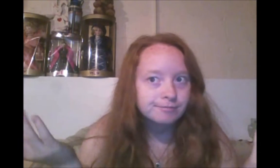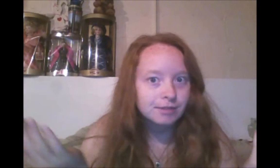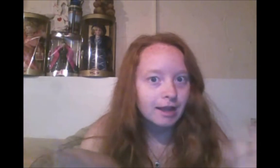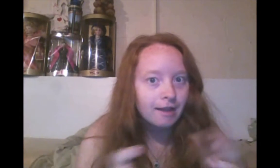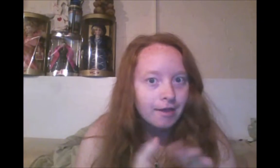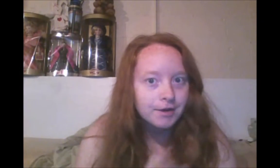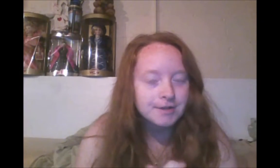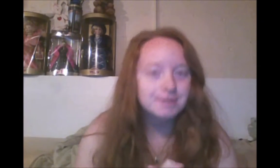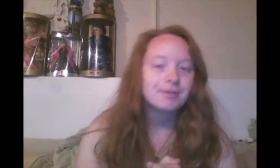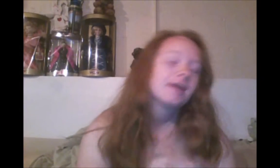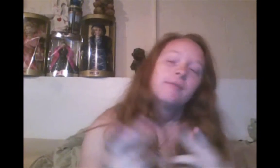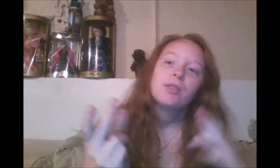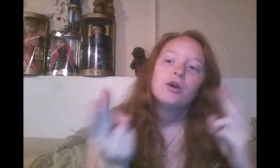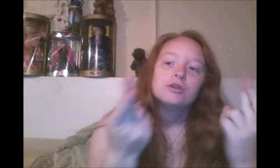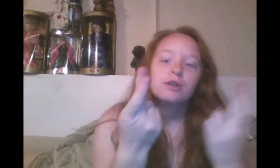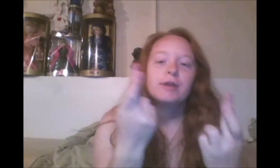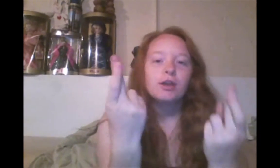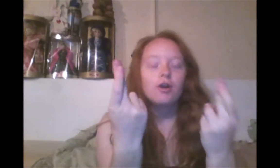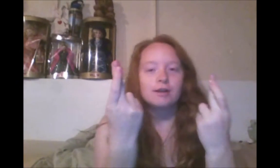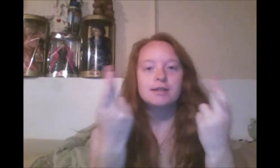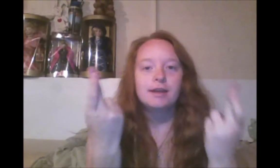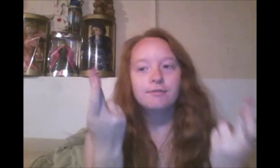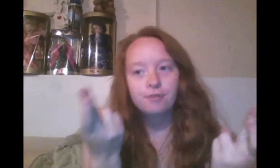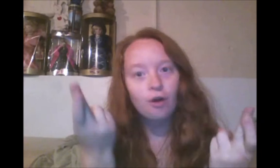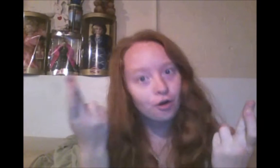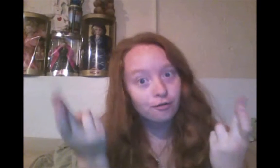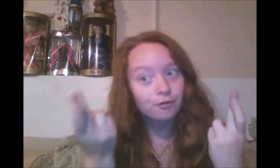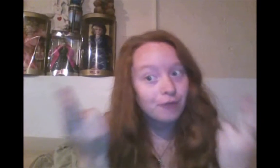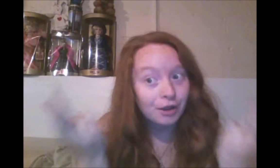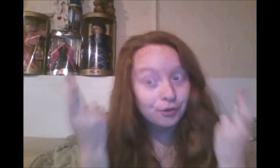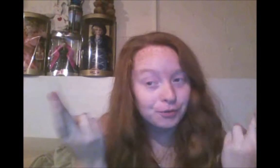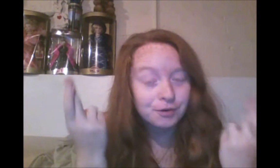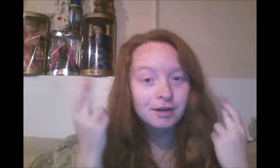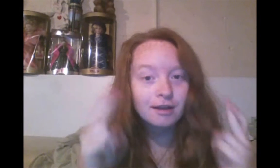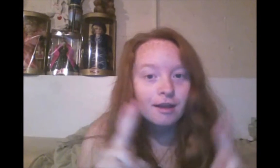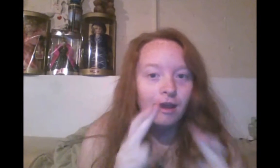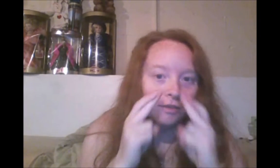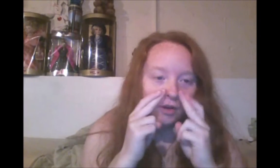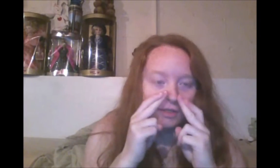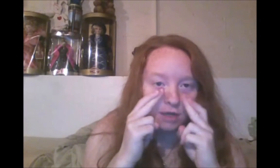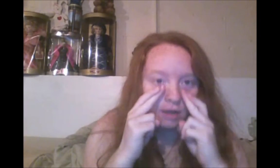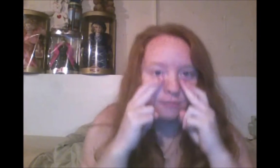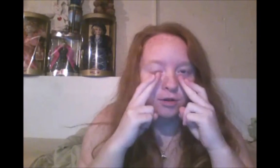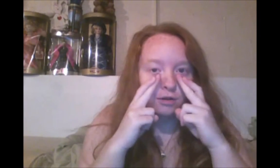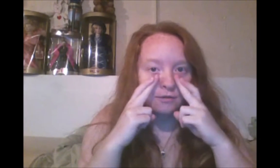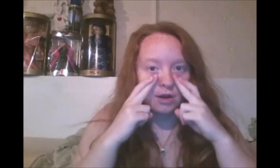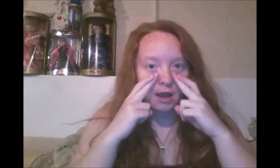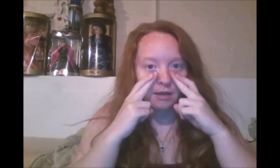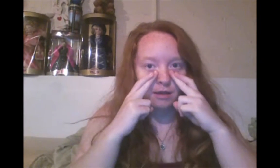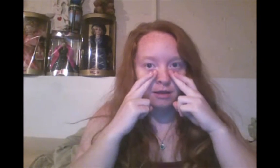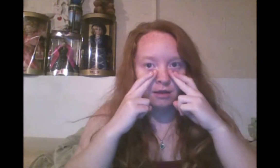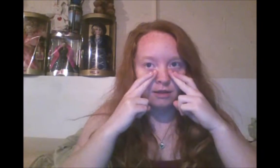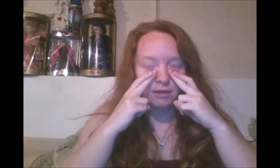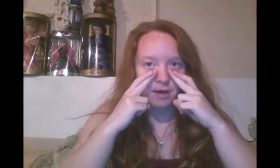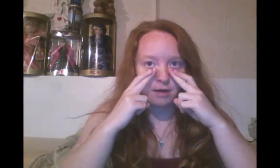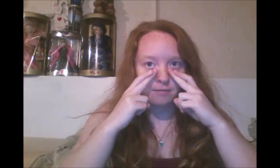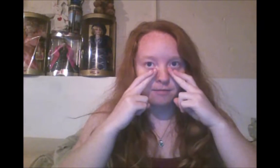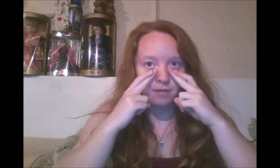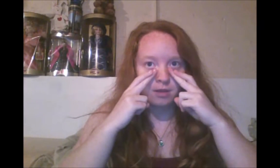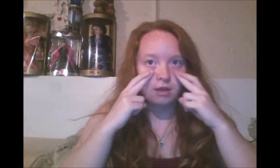black eyeliner or something. So you're making R's again for raccoon, and then you're gonna start in the middle of your eye at the bottom and